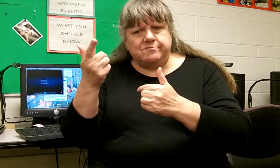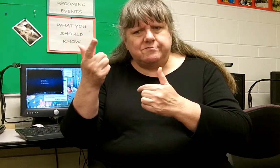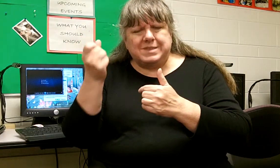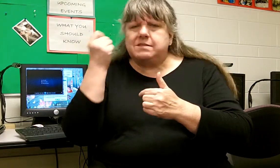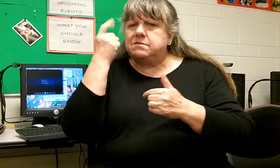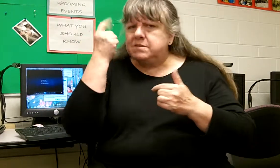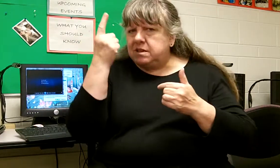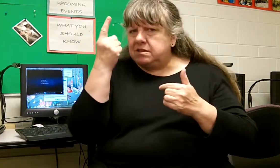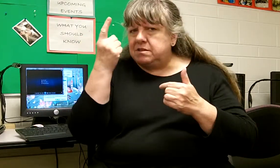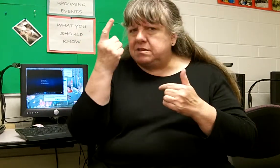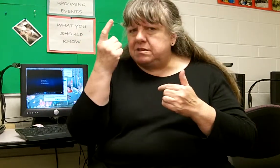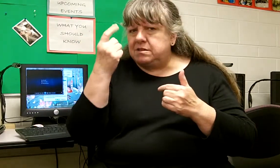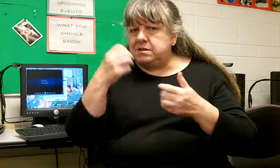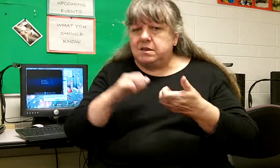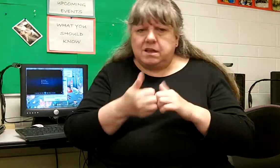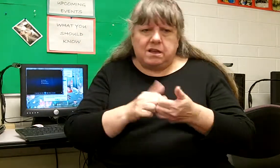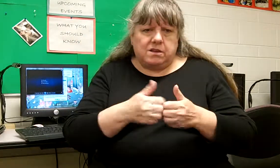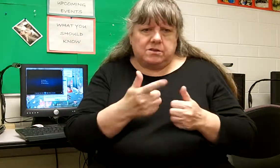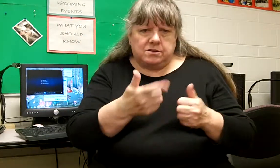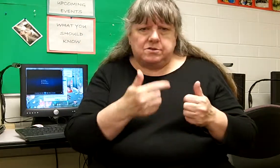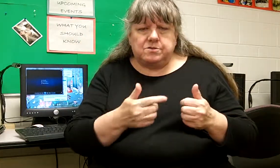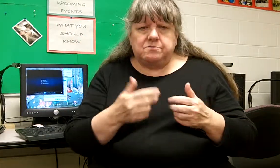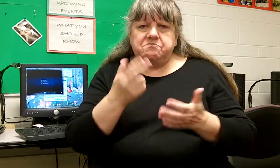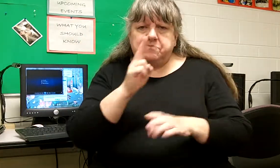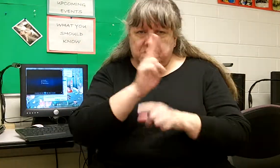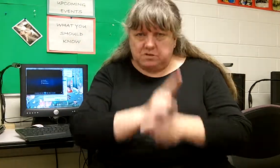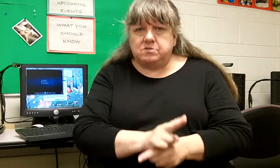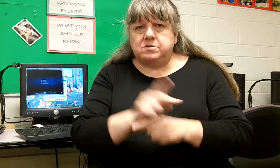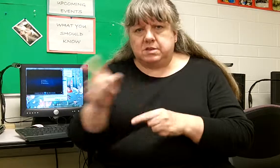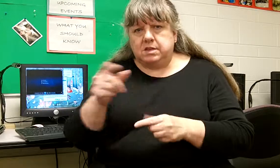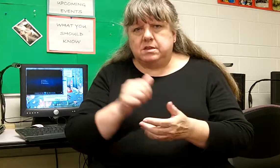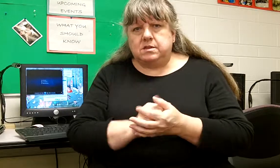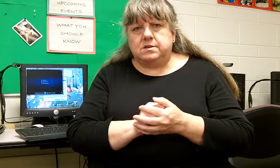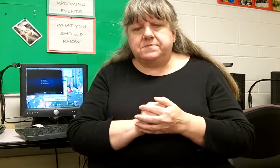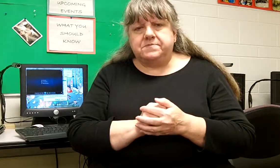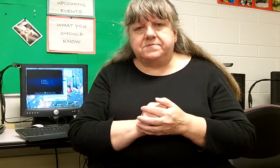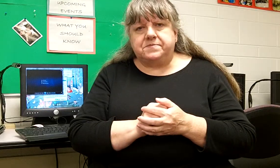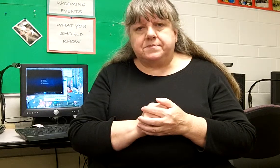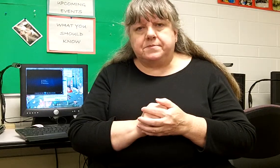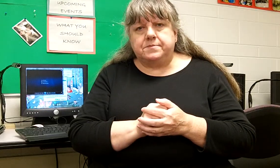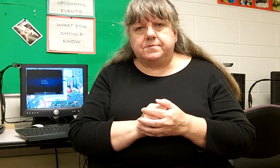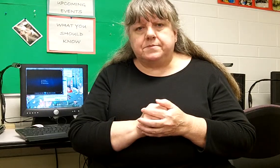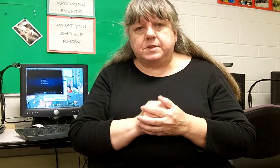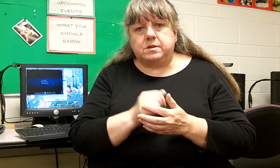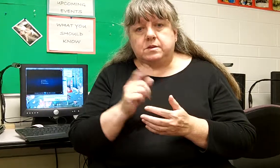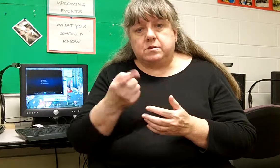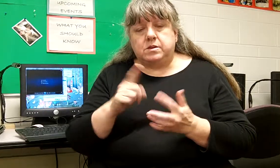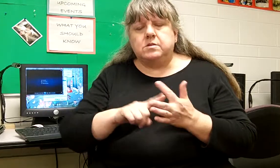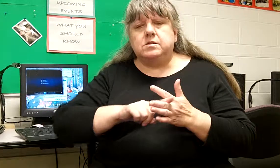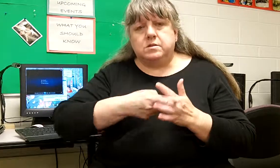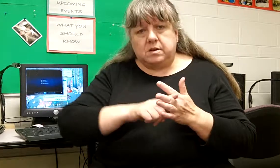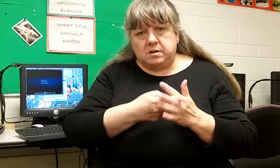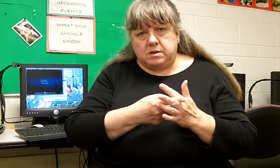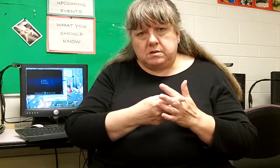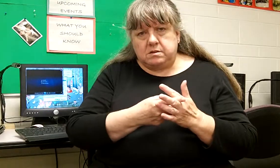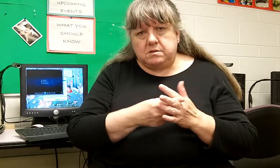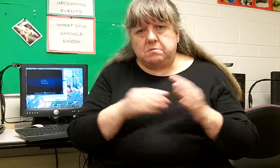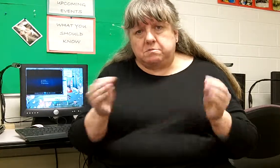to learn multiplication a little bit. But these types of problems are, when you're getting started off in mathematics, these kind of require the most practice,